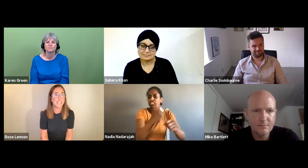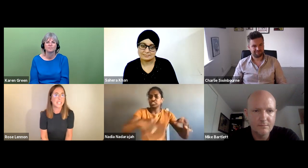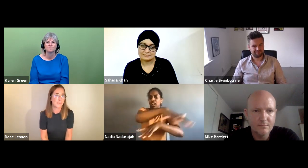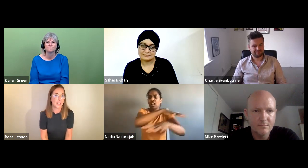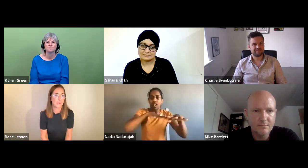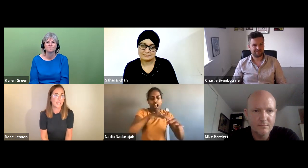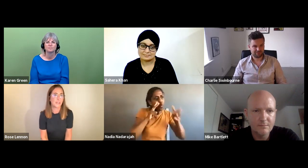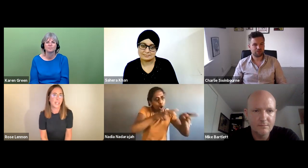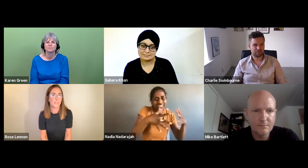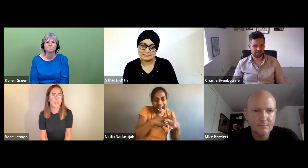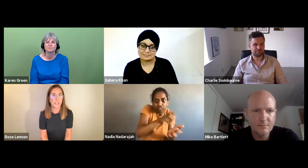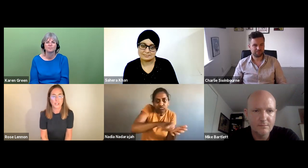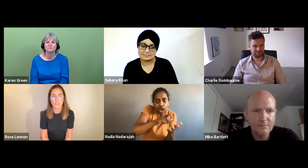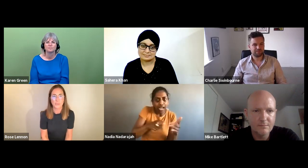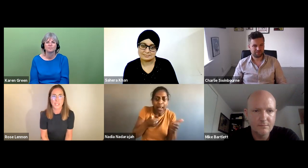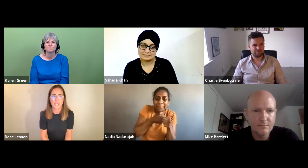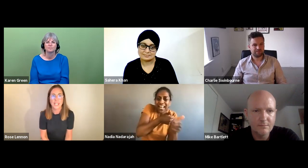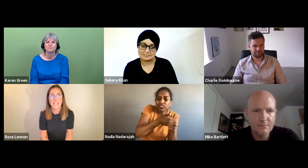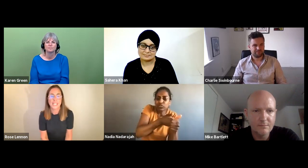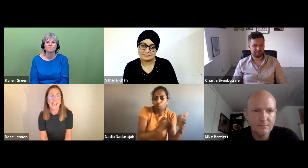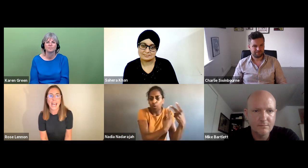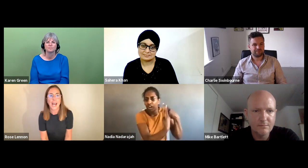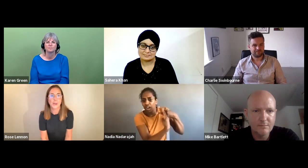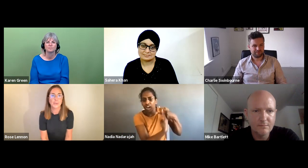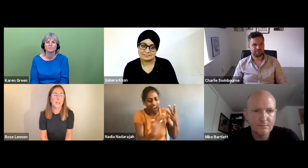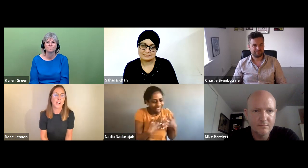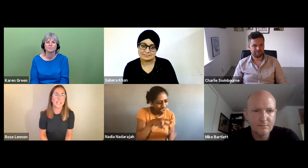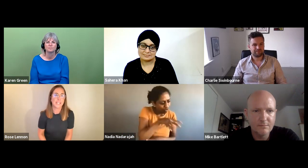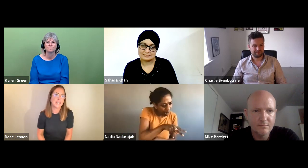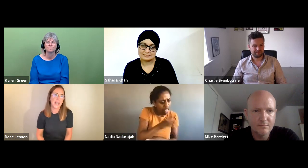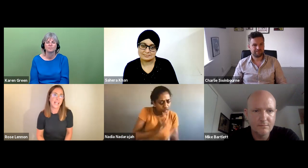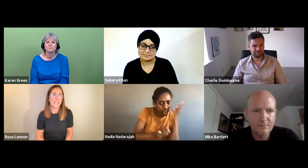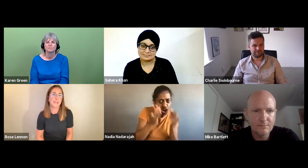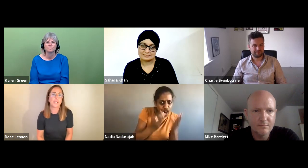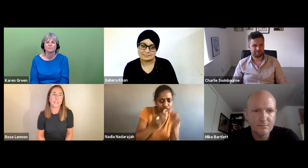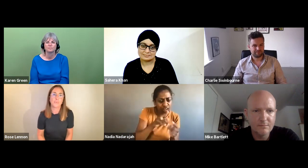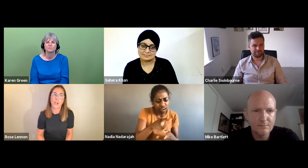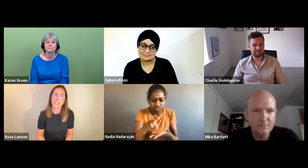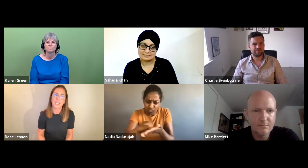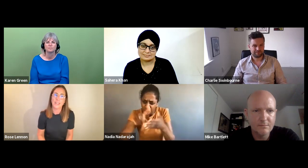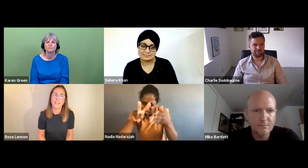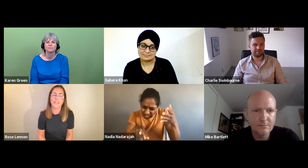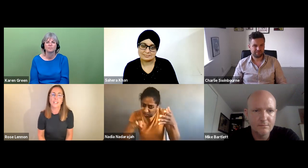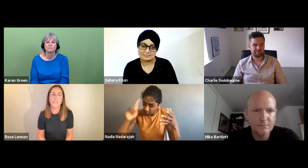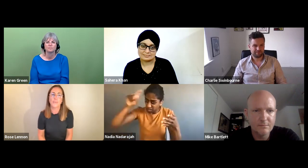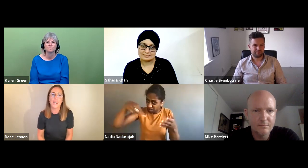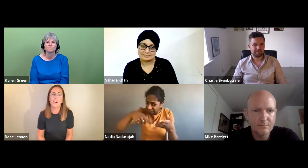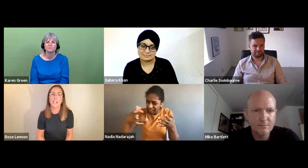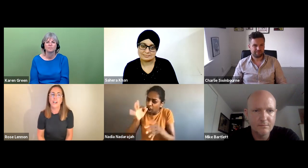invited sometimes to their production rooms and see how writers and the production work together. And so from there, I